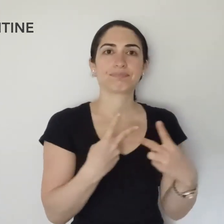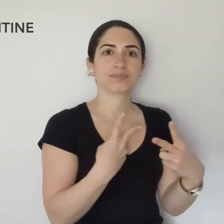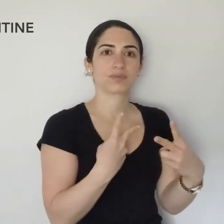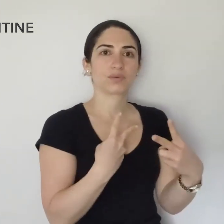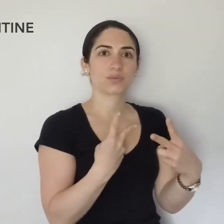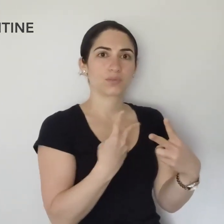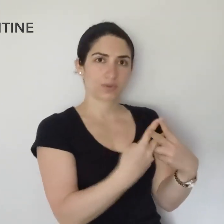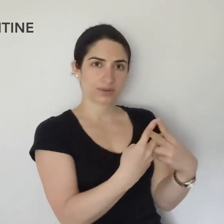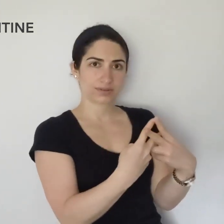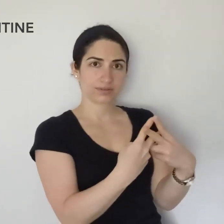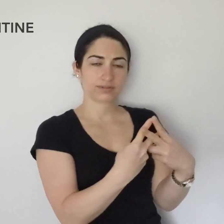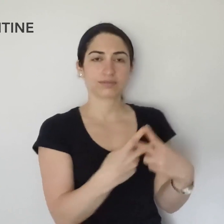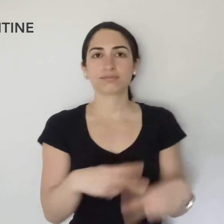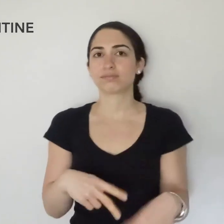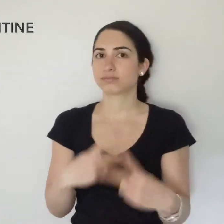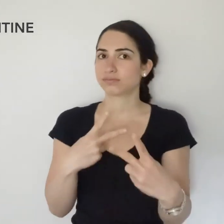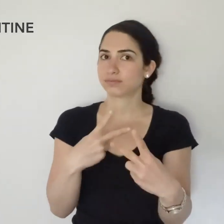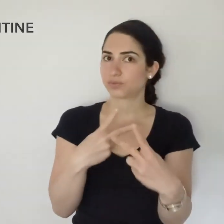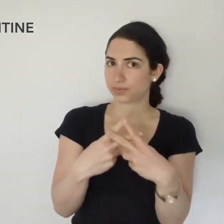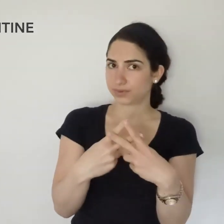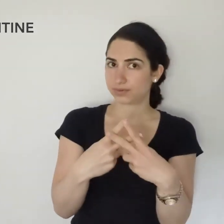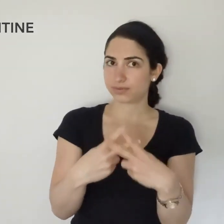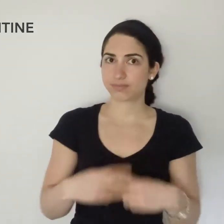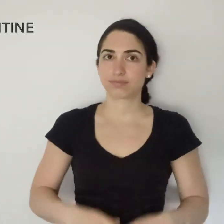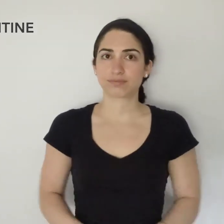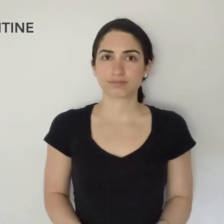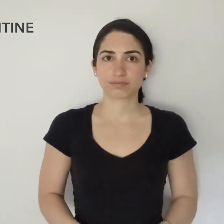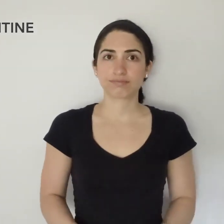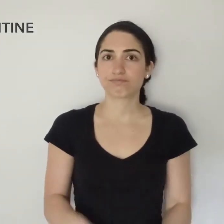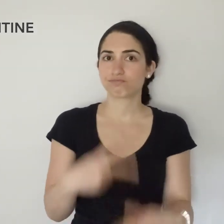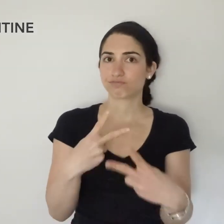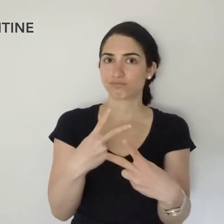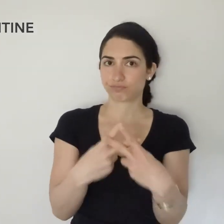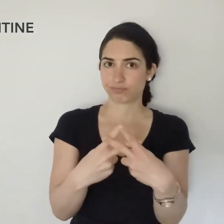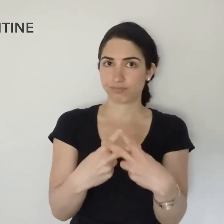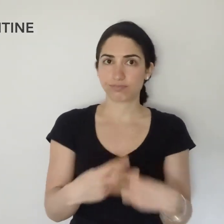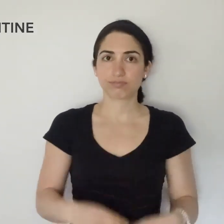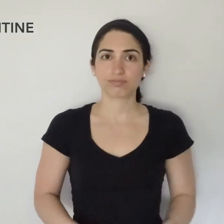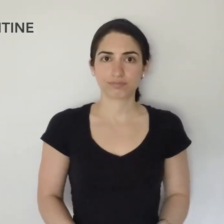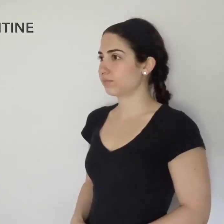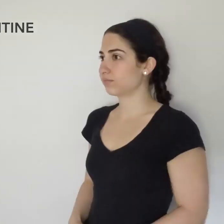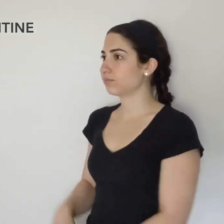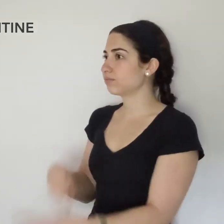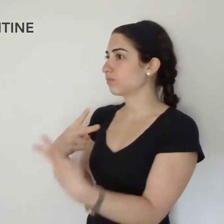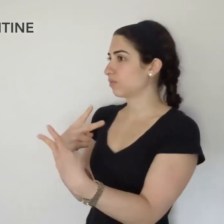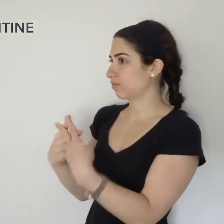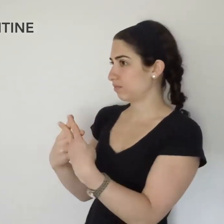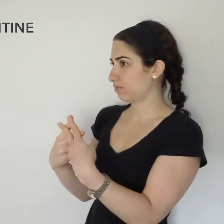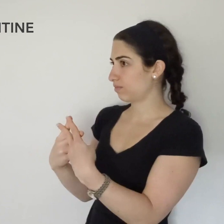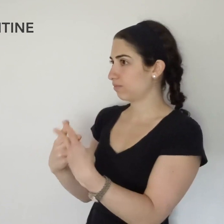shape, and then the fingers come together. Quarantine.